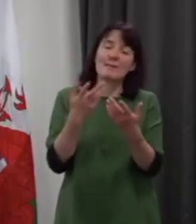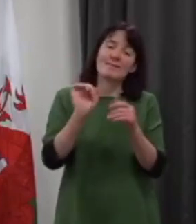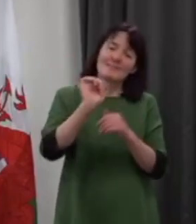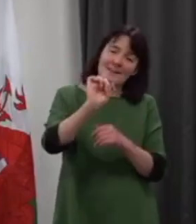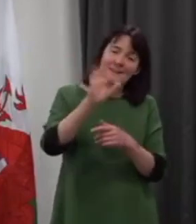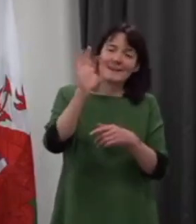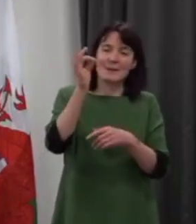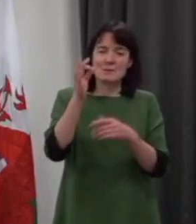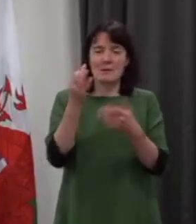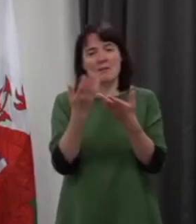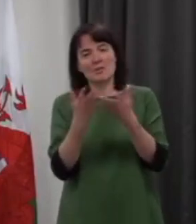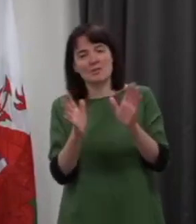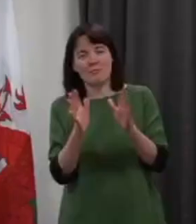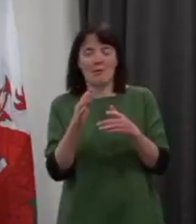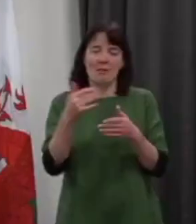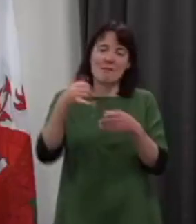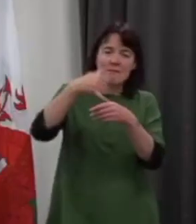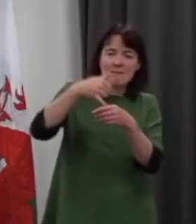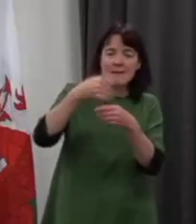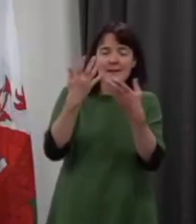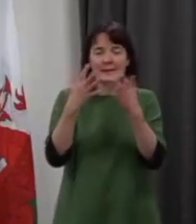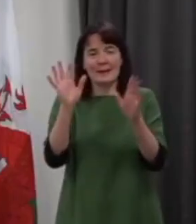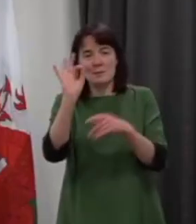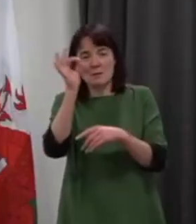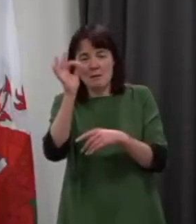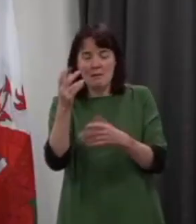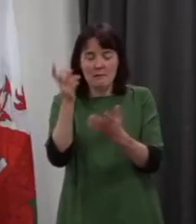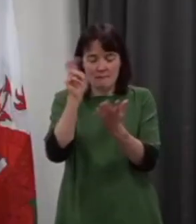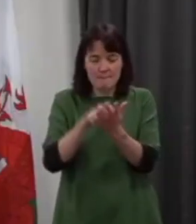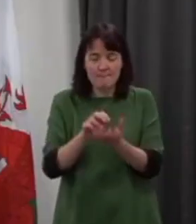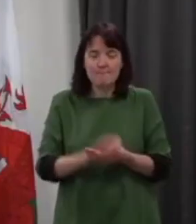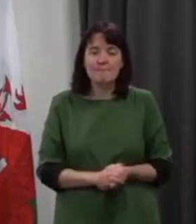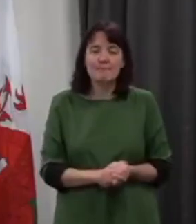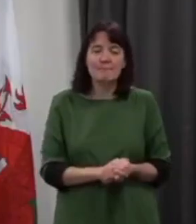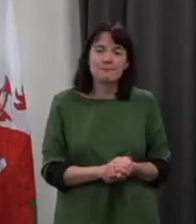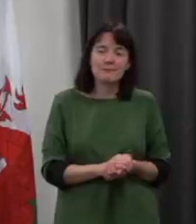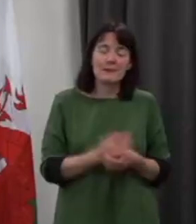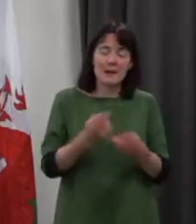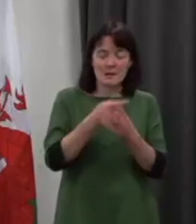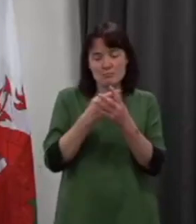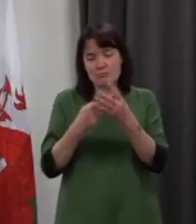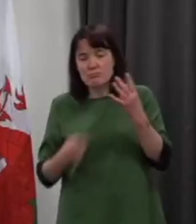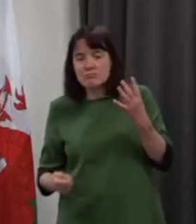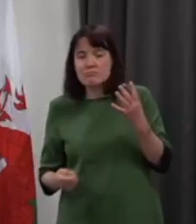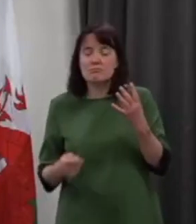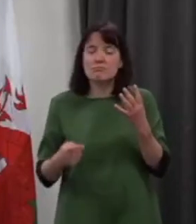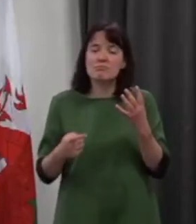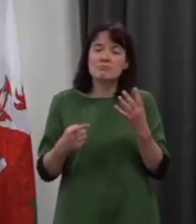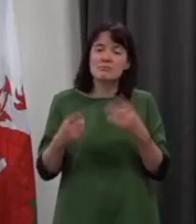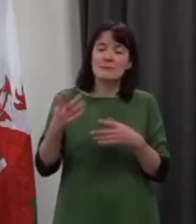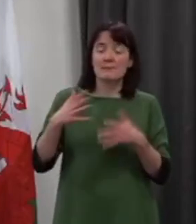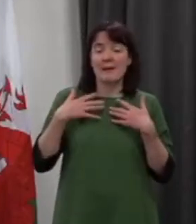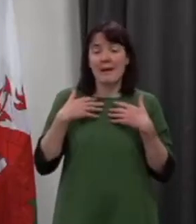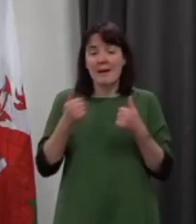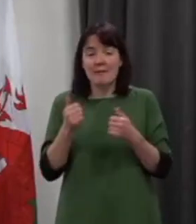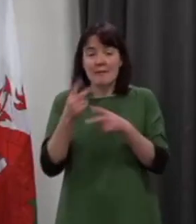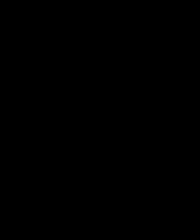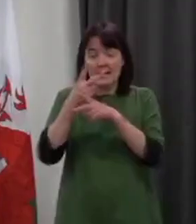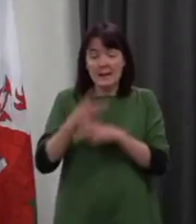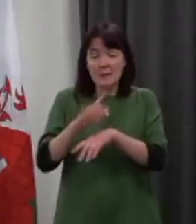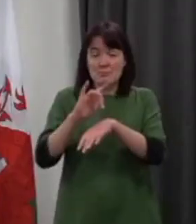Council, and 935 allied healthcare professionals have automatically been registered with the Health and Care Professions